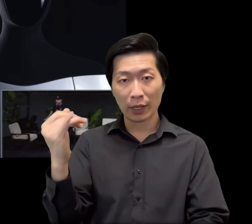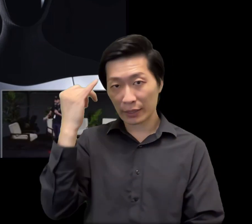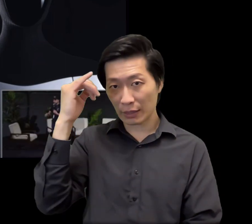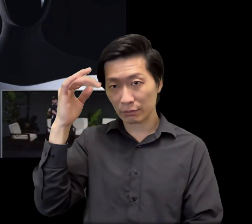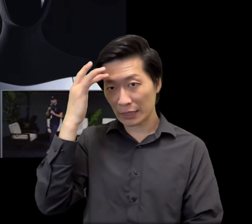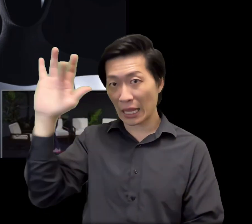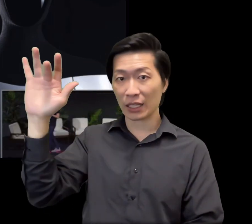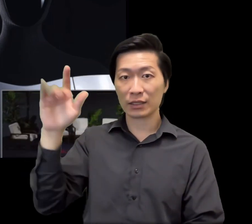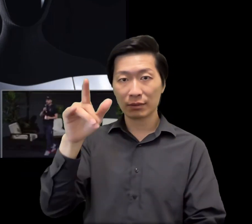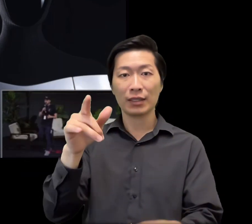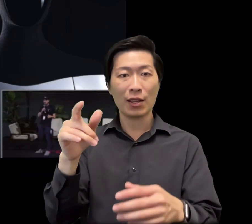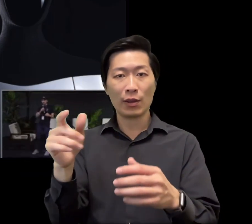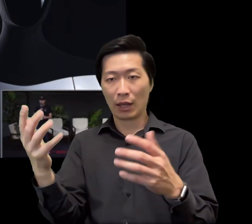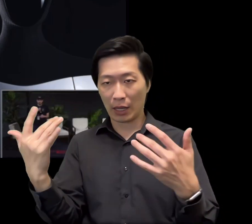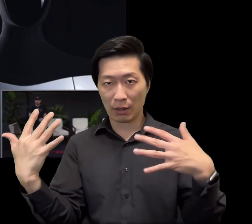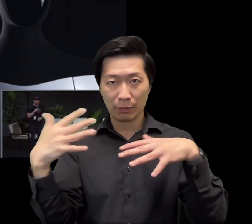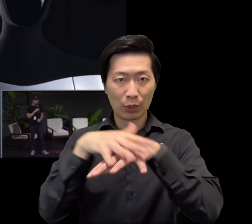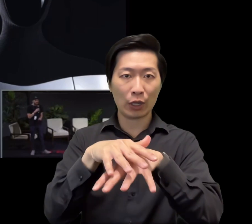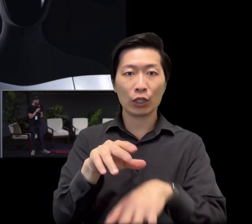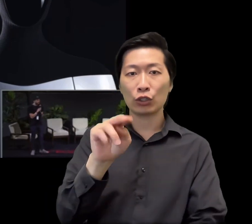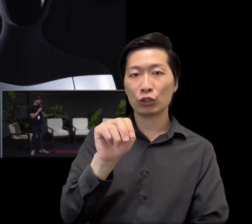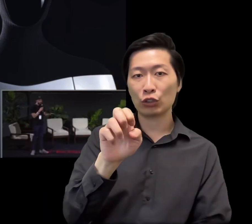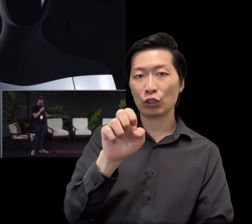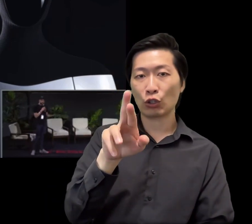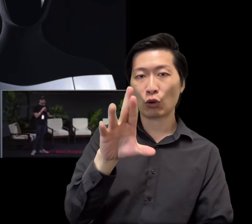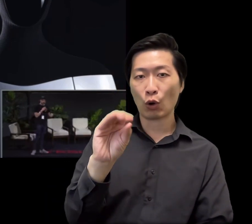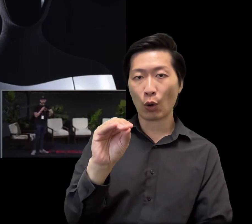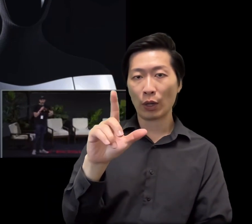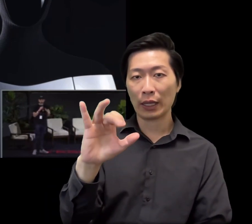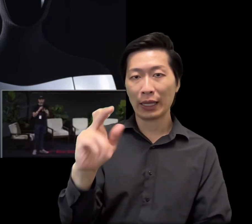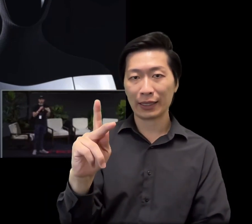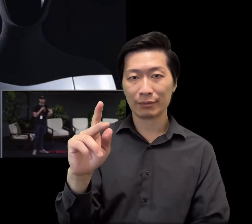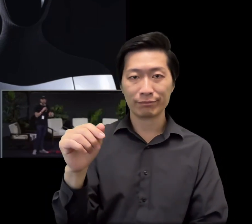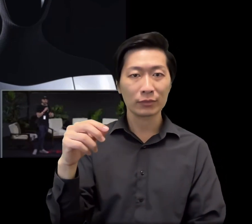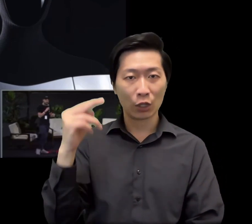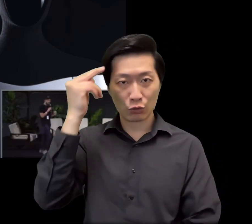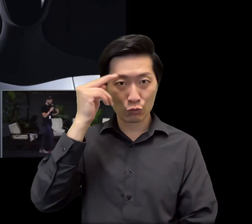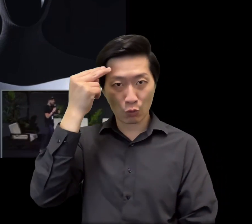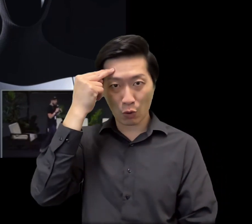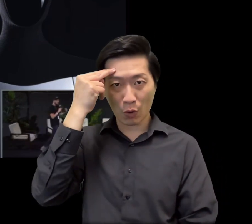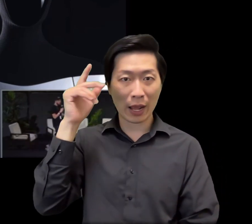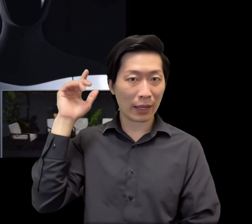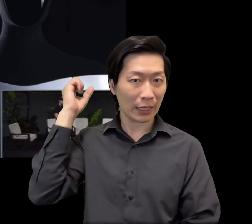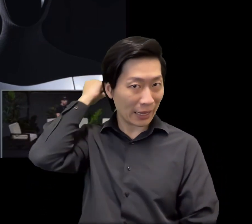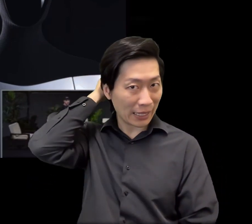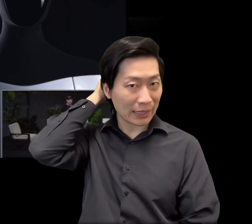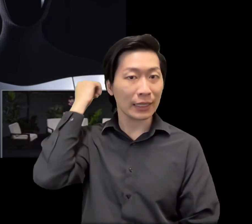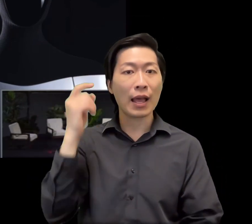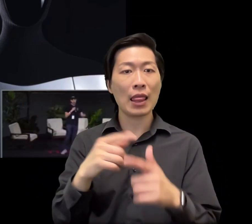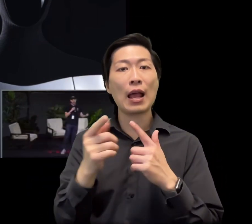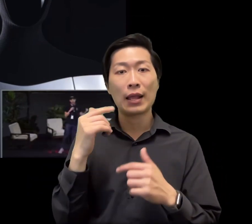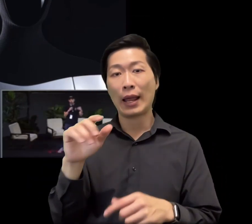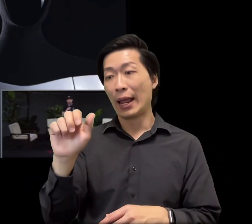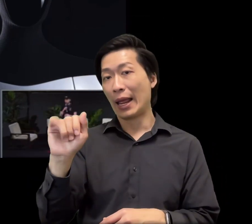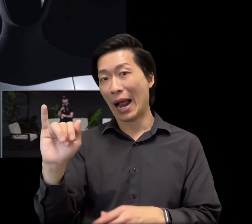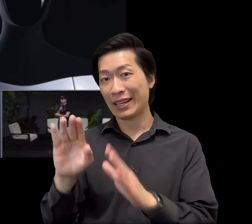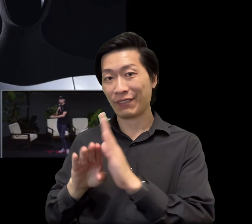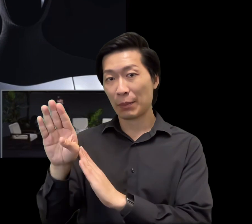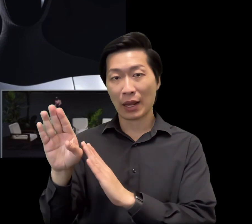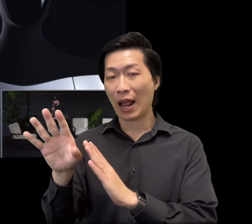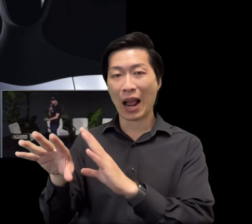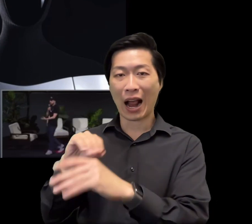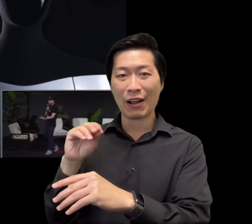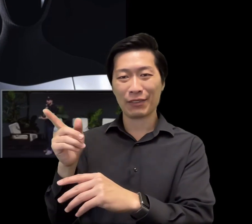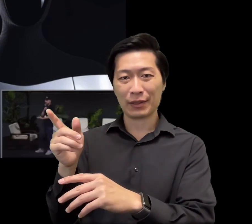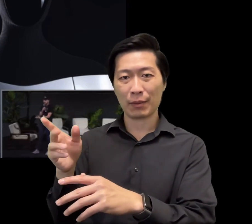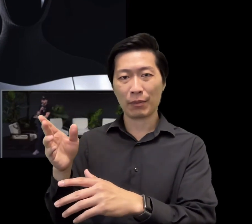with Neuralink. So this is why I think Tesla and Neuralink have so many synergies, and Elon has decided to take the fate of AI development out of the hands of the